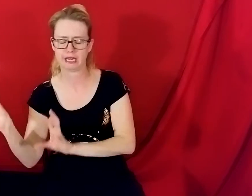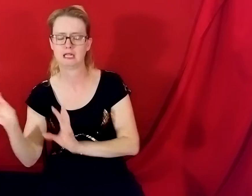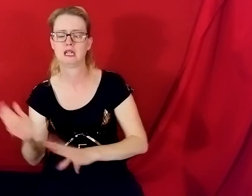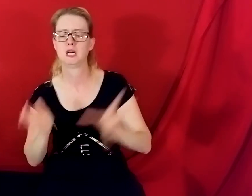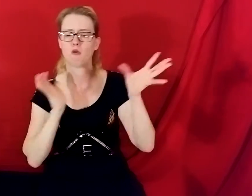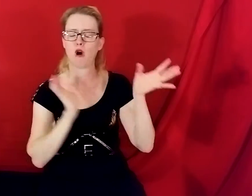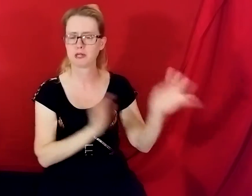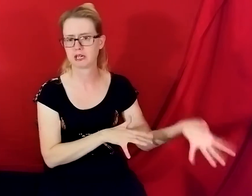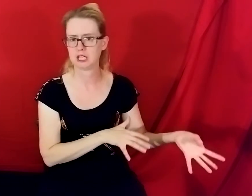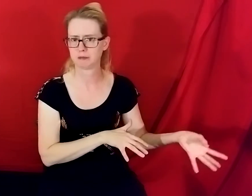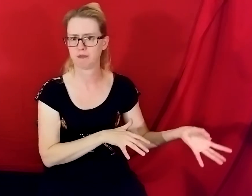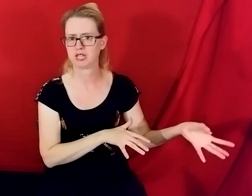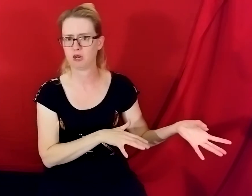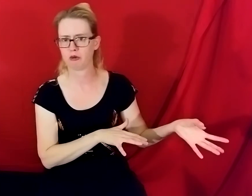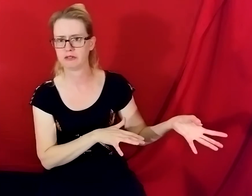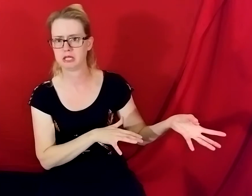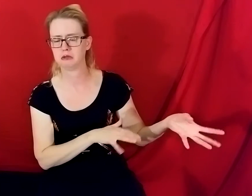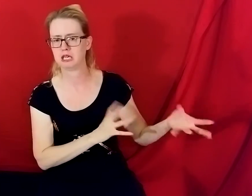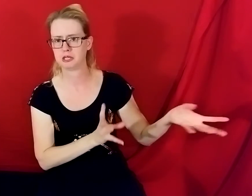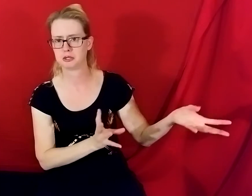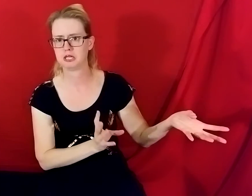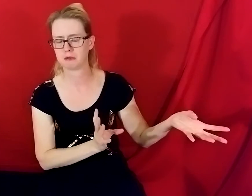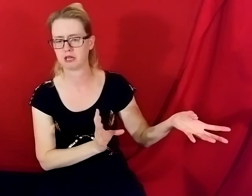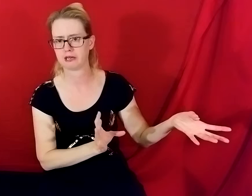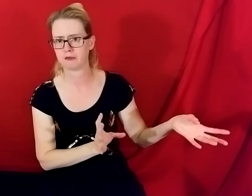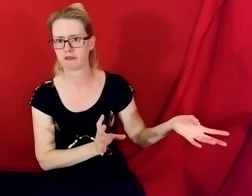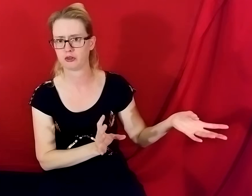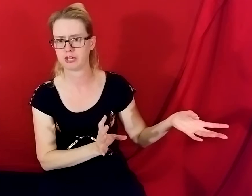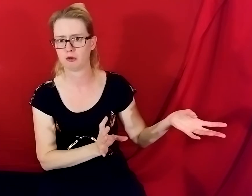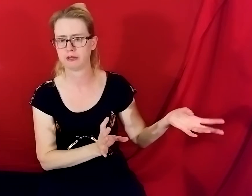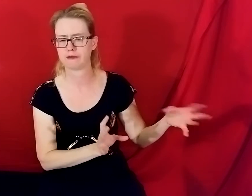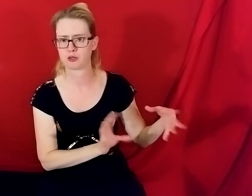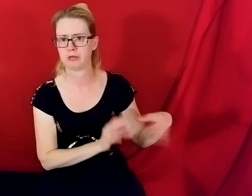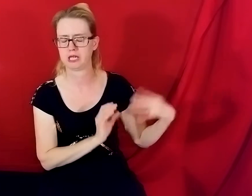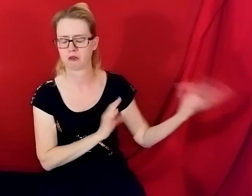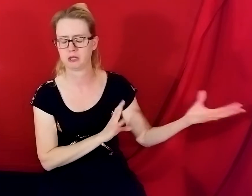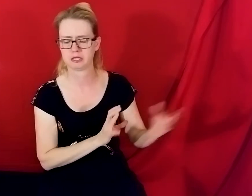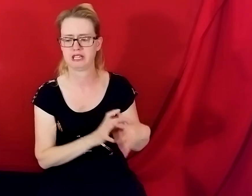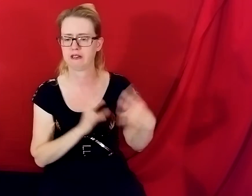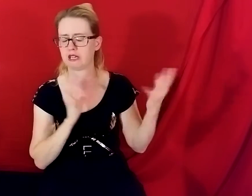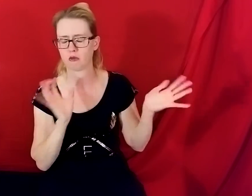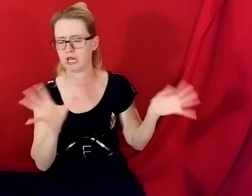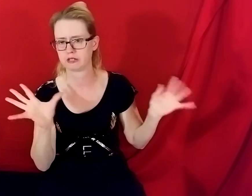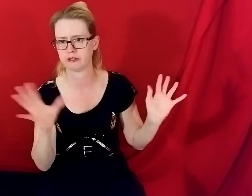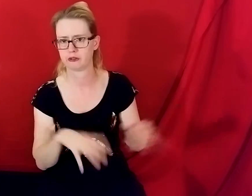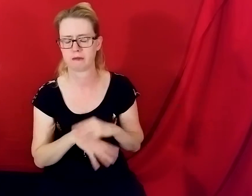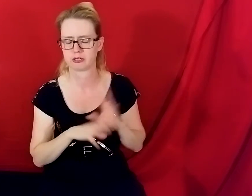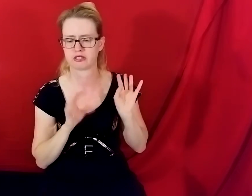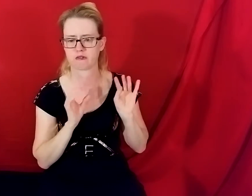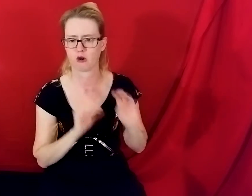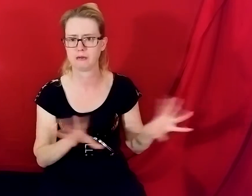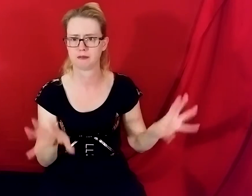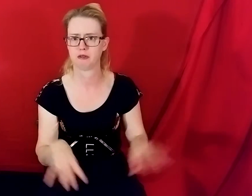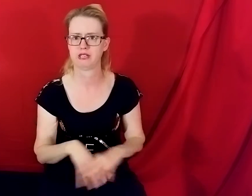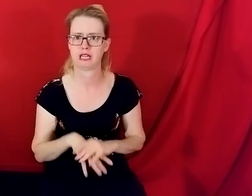watching the guys you know review uh you know i'm going to give them the first name only for germany and chris and they did an excellent job describing the movie and i'd